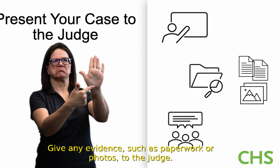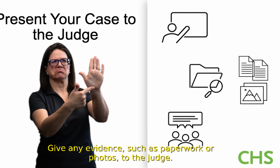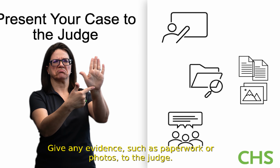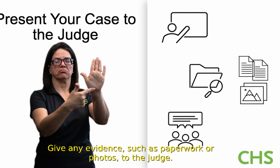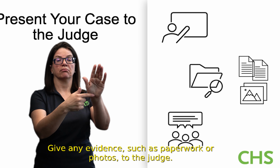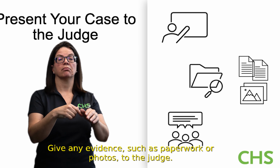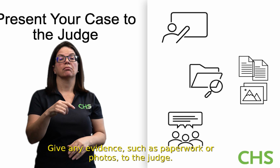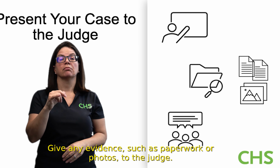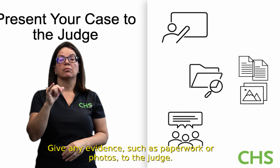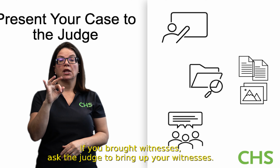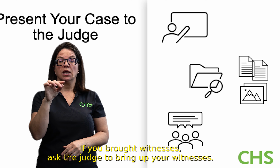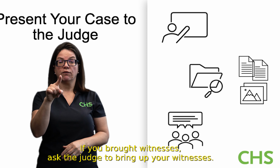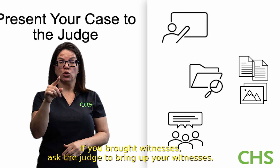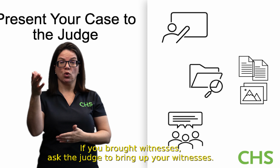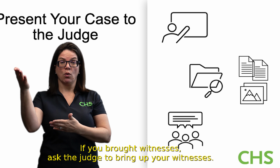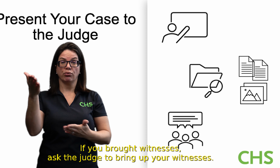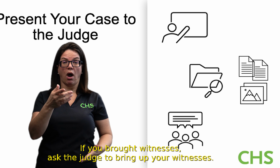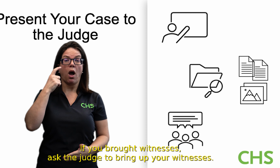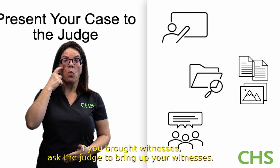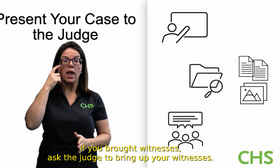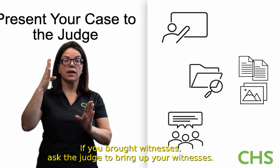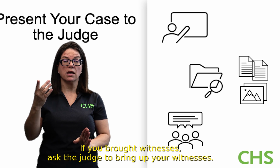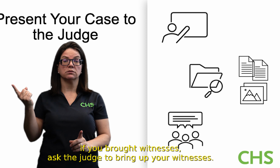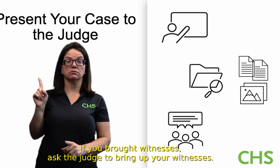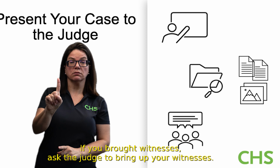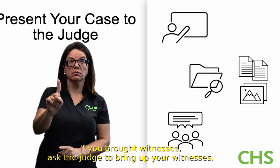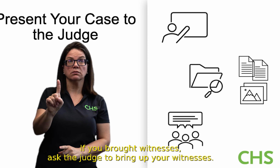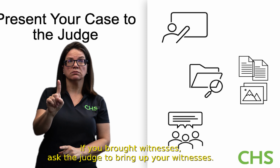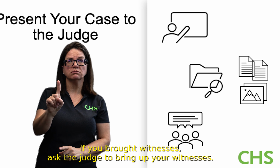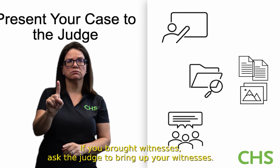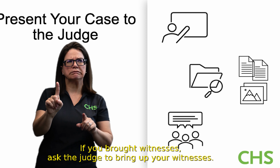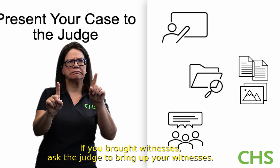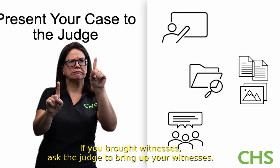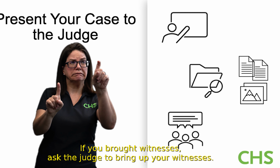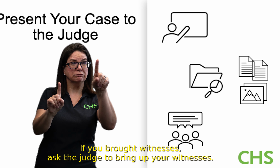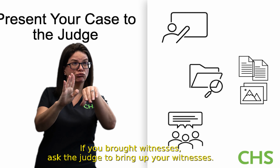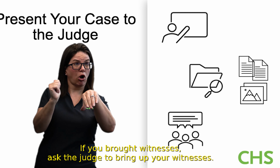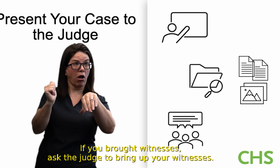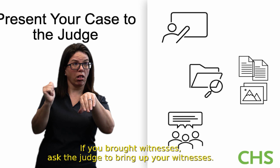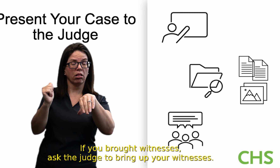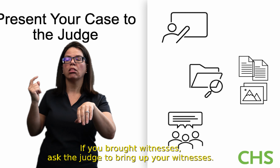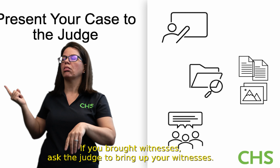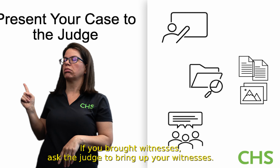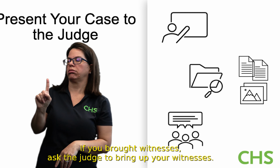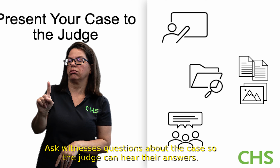the judge. If you brought witnesses, ask the judge to bring up your witnesses.